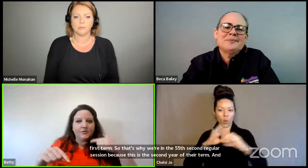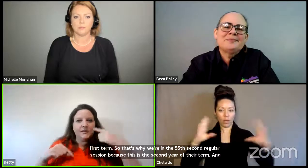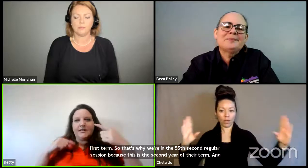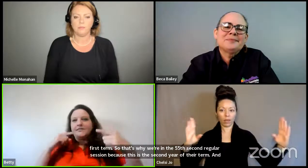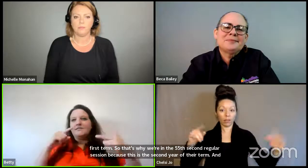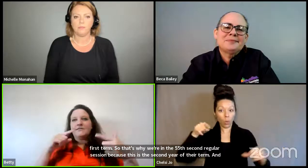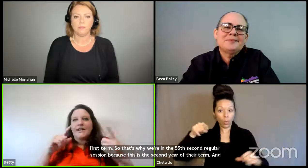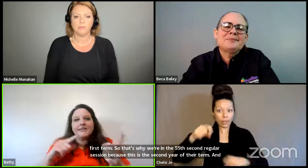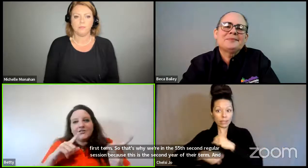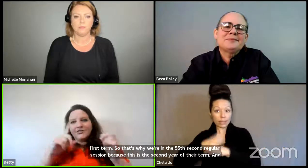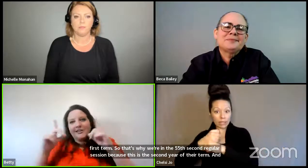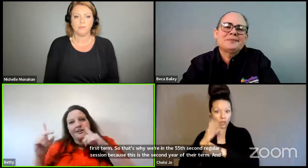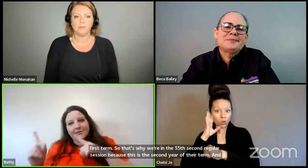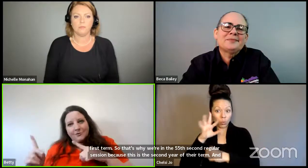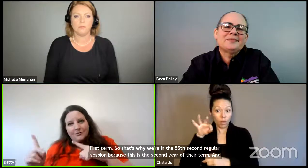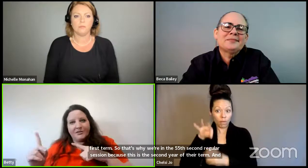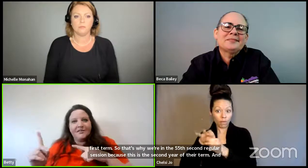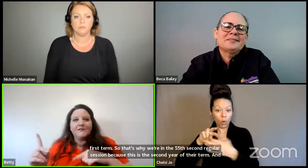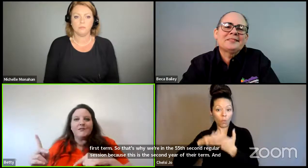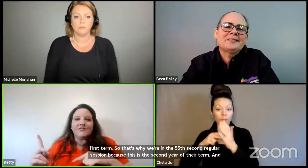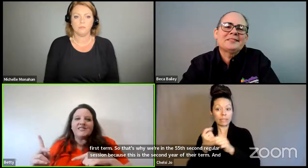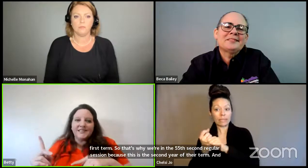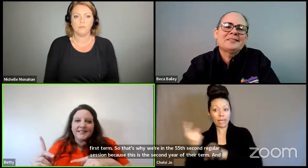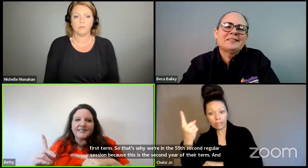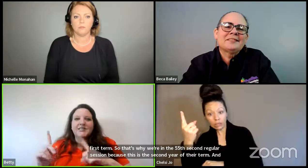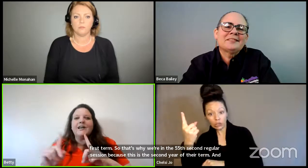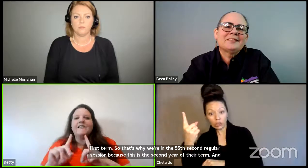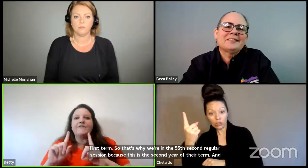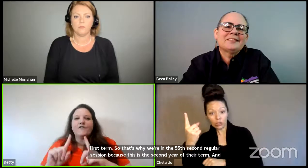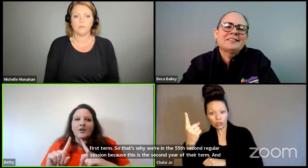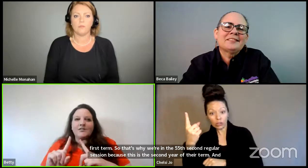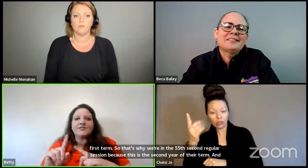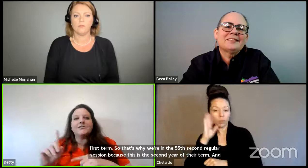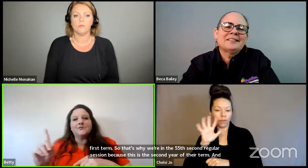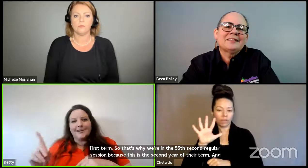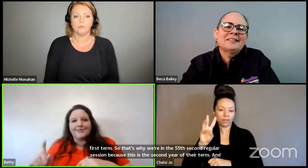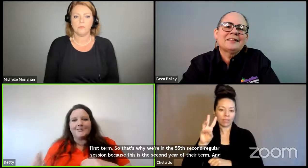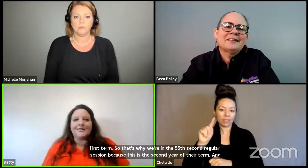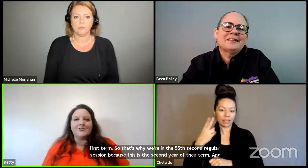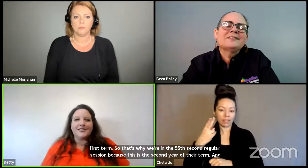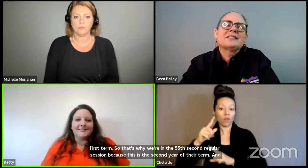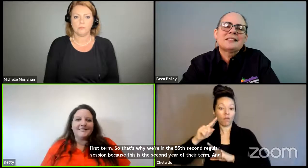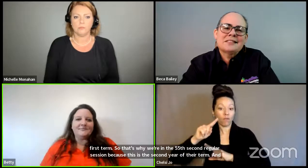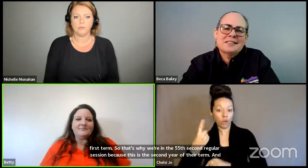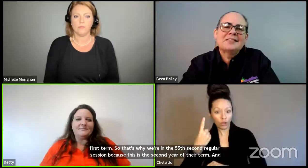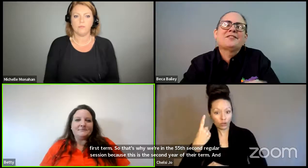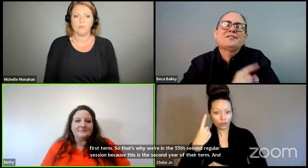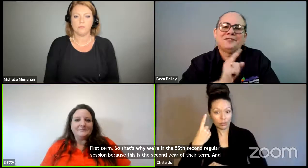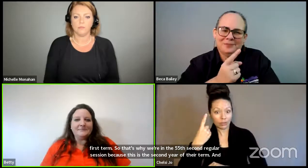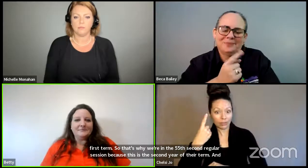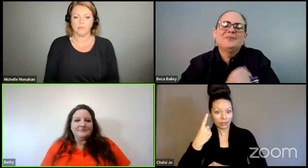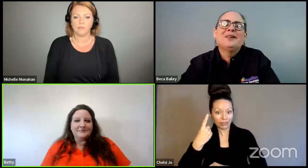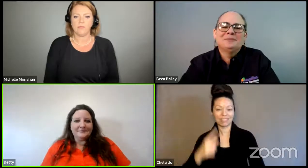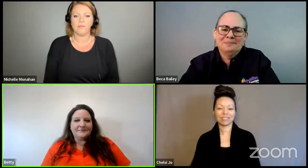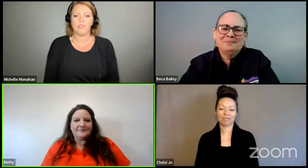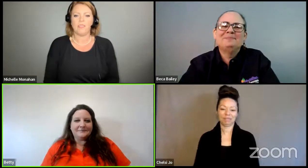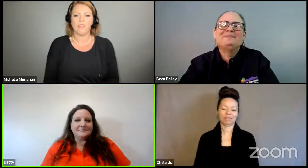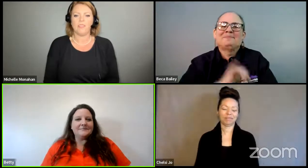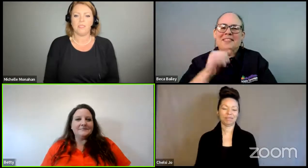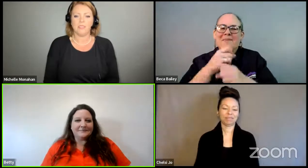year. So then next year will be the 56th first regular session.